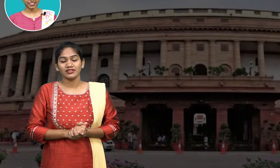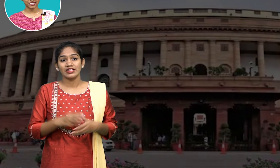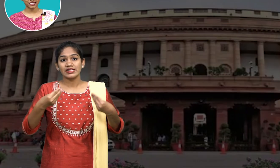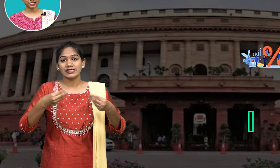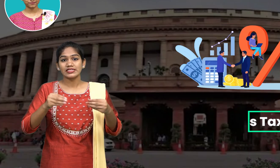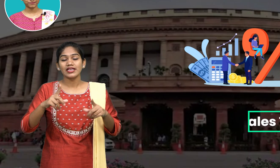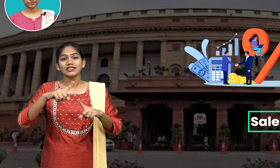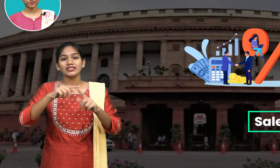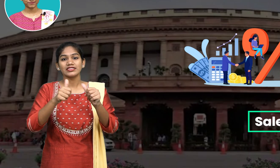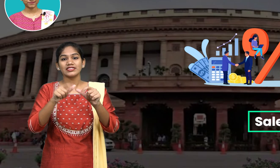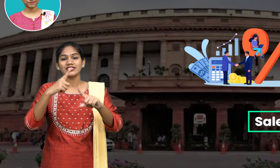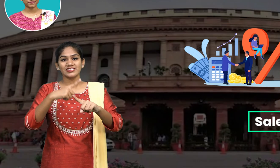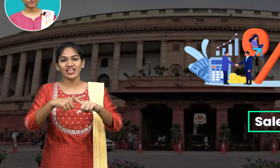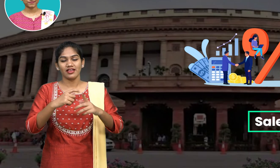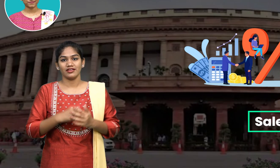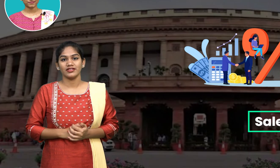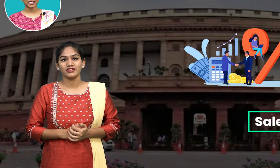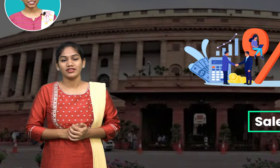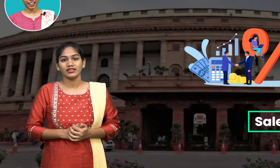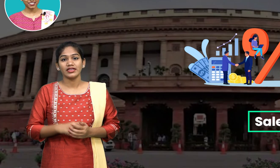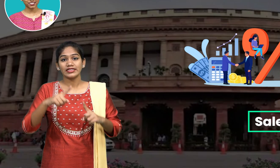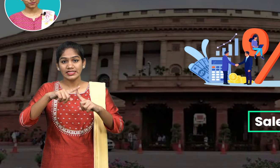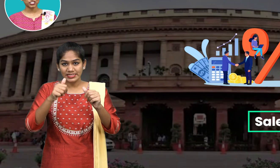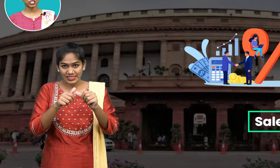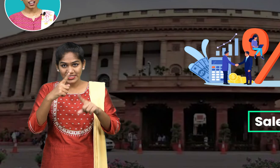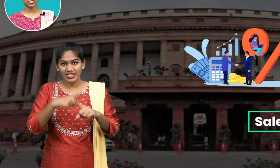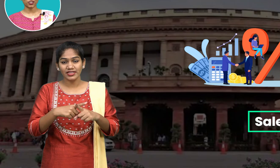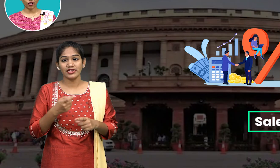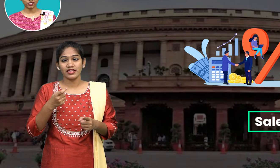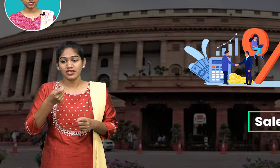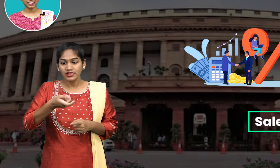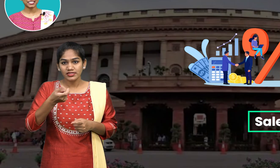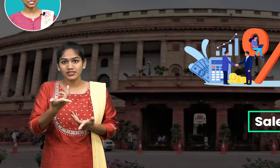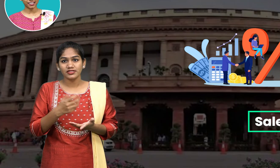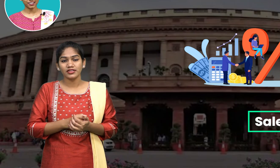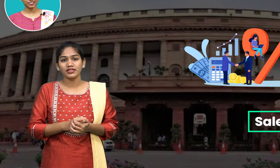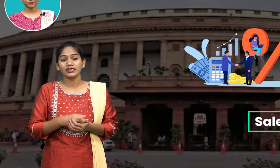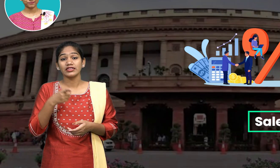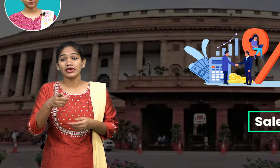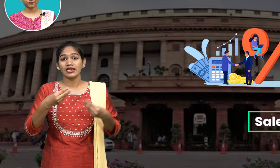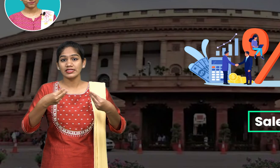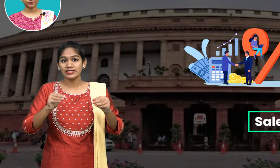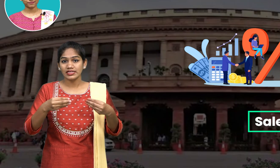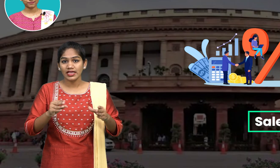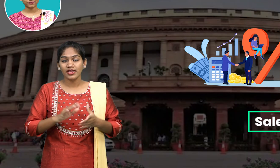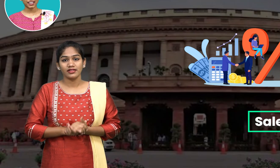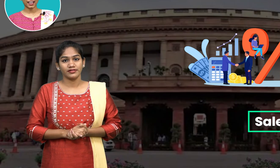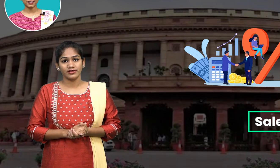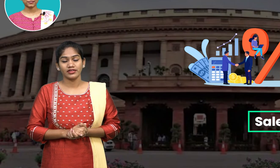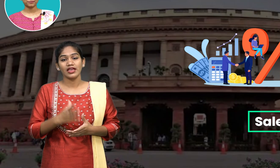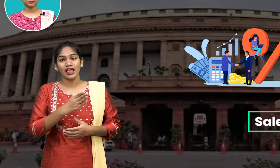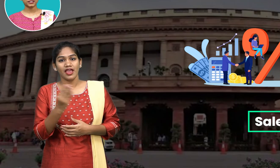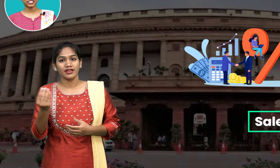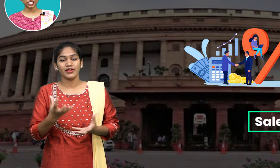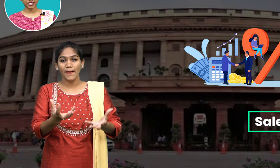Sales tax. Tax charged on the sale